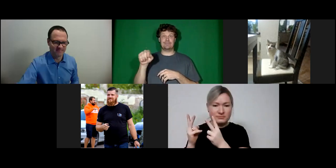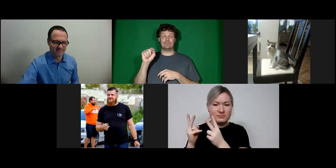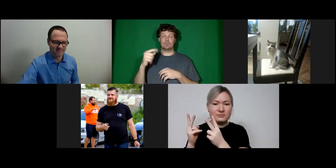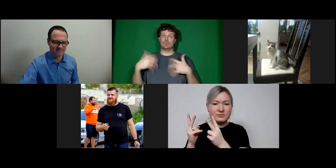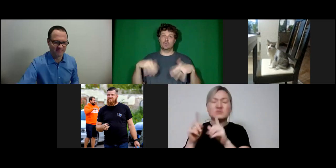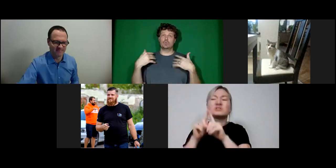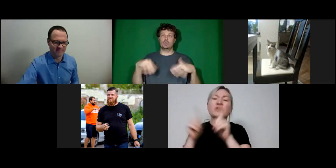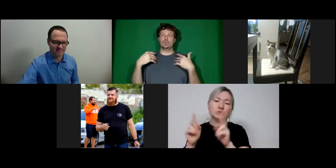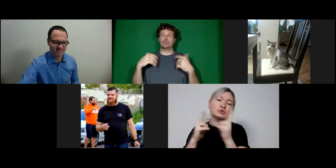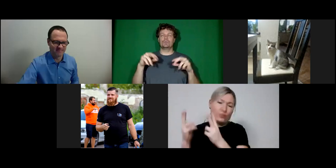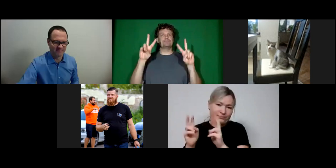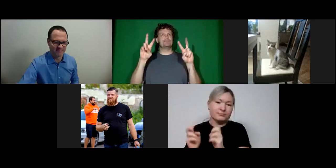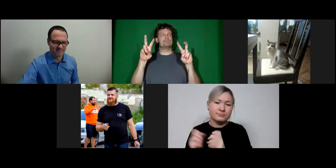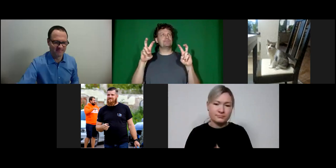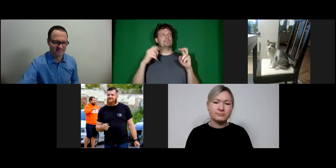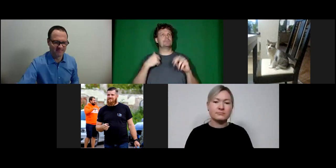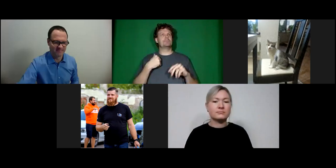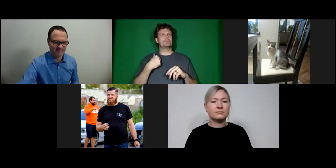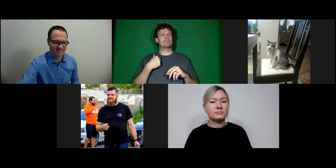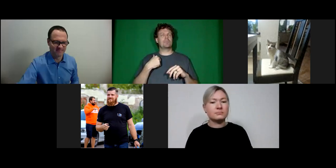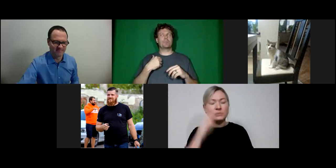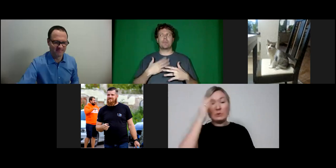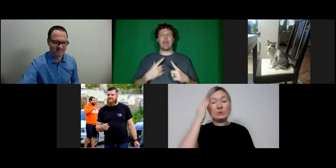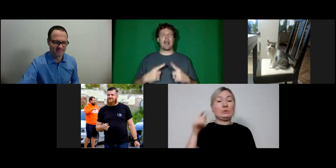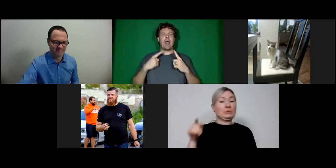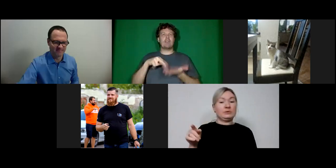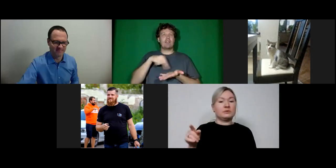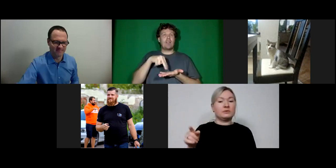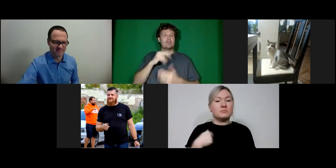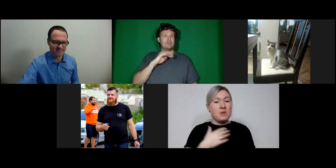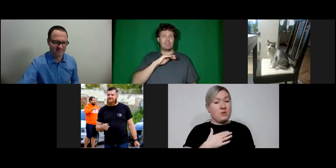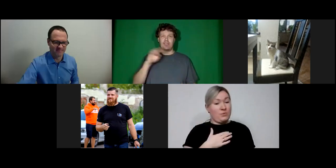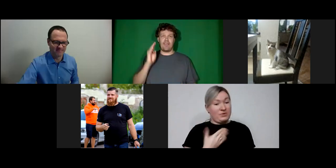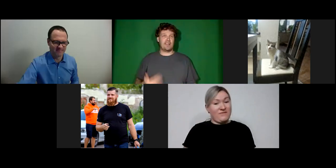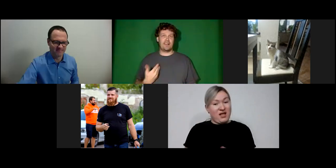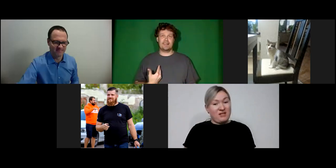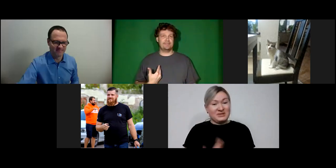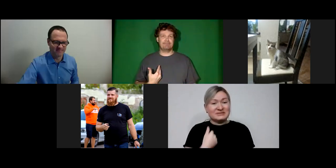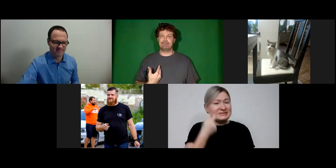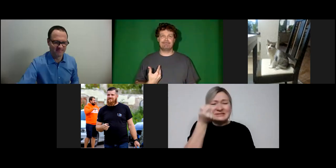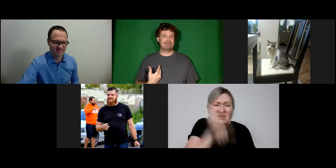regarding my basketball career. I want to move on to my show career.